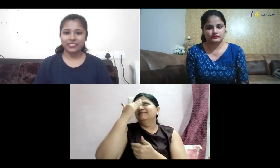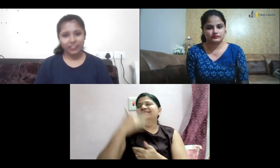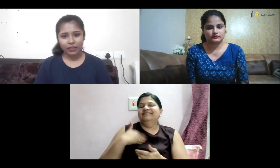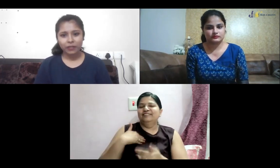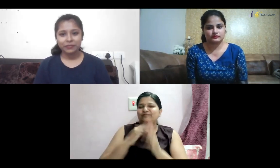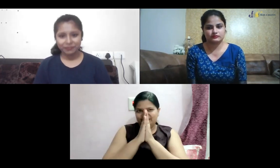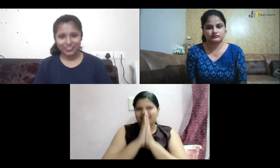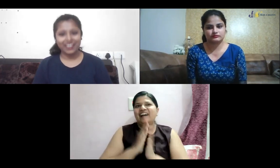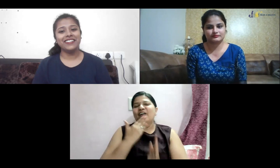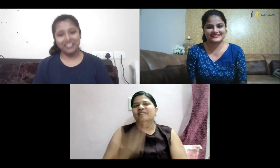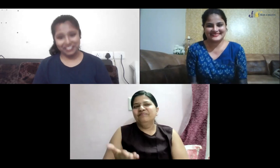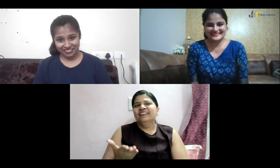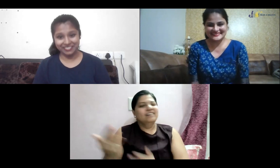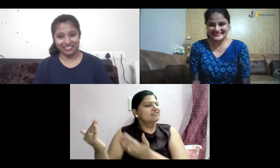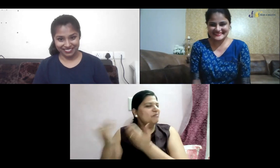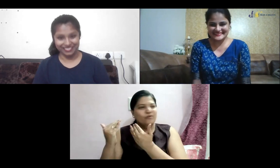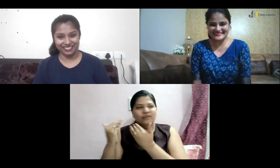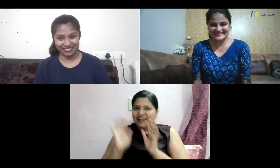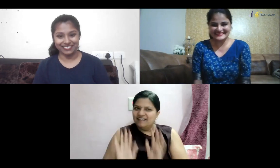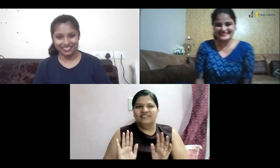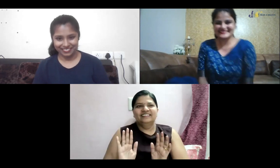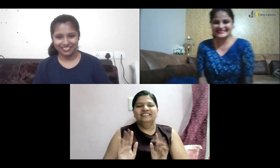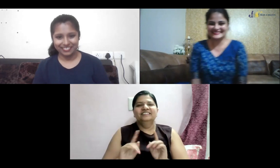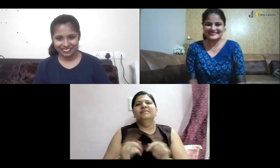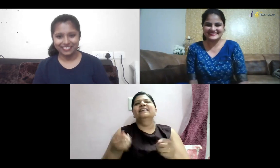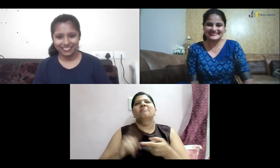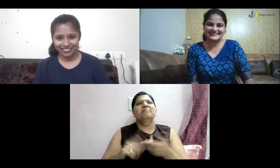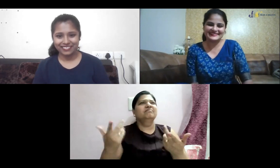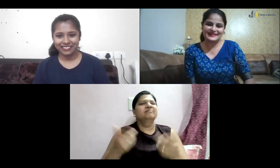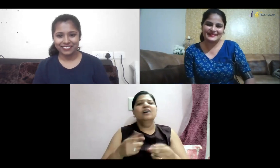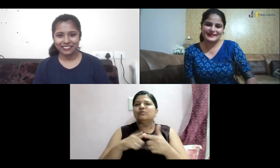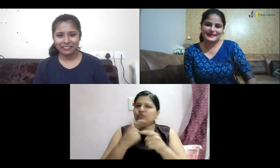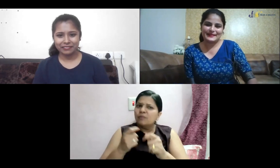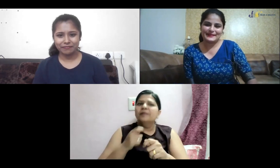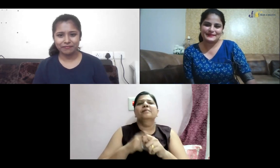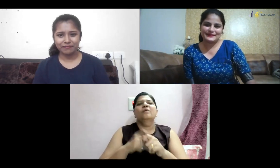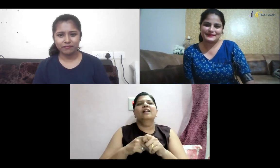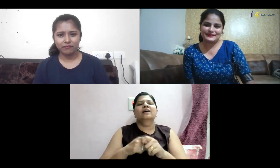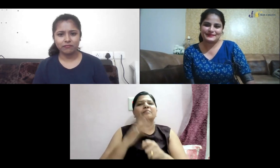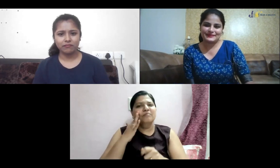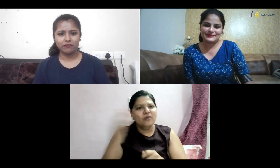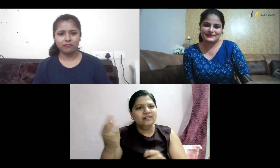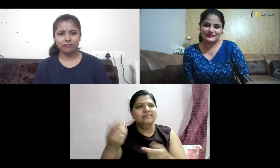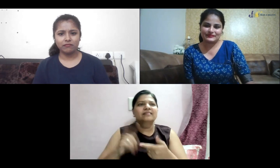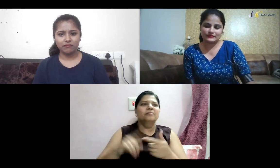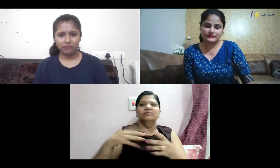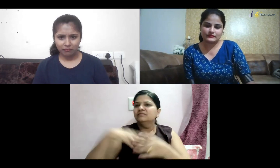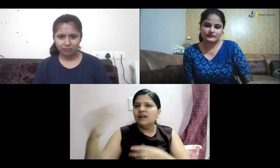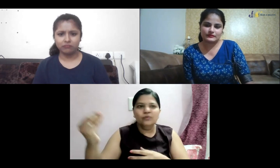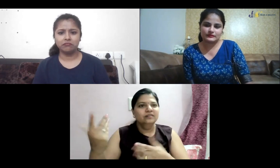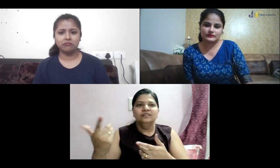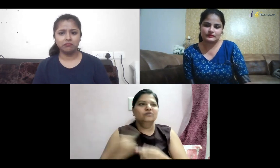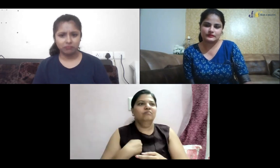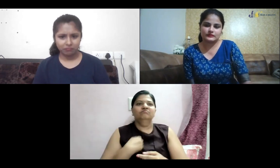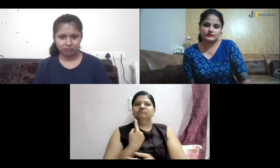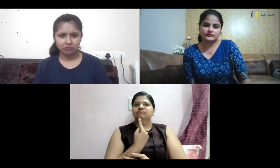So, but yeah, my husband, thank God, my husband is very supportive. But what happened that he has to work as well. Job